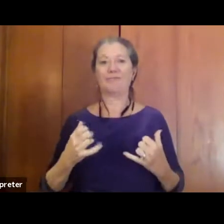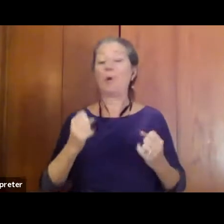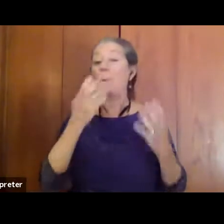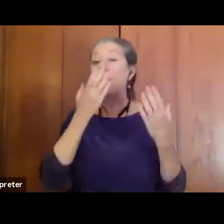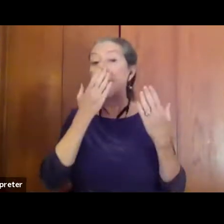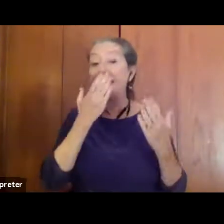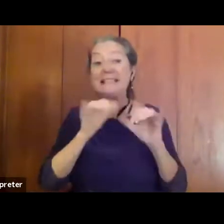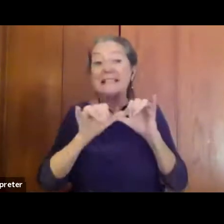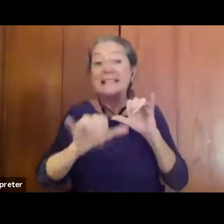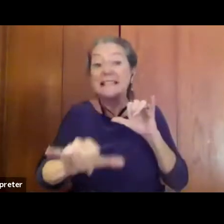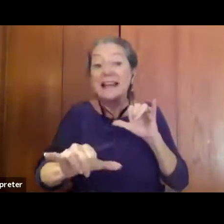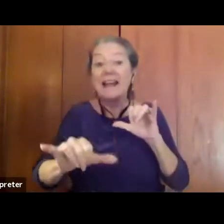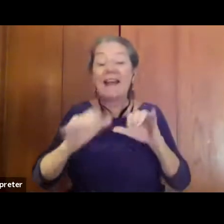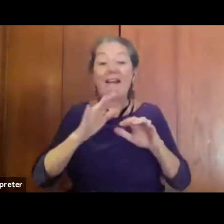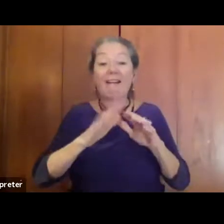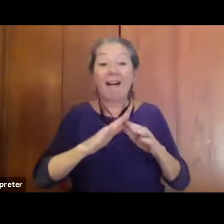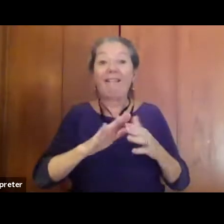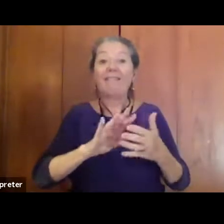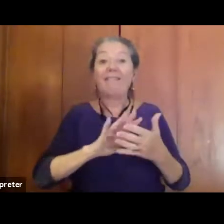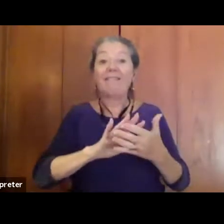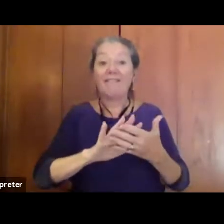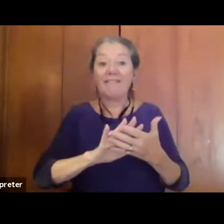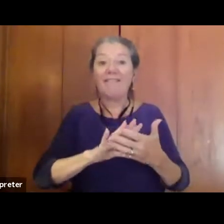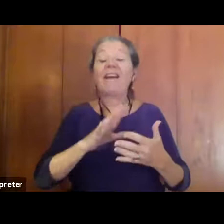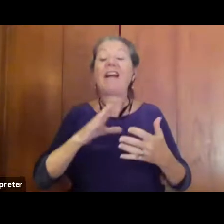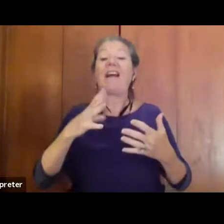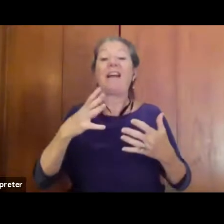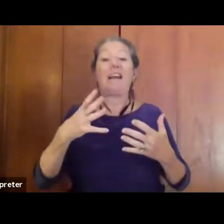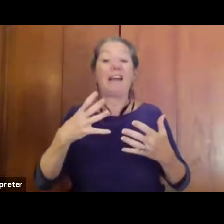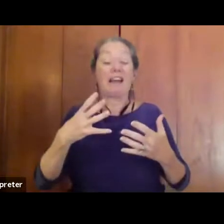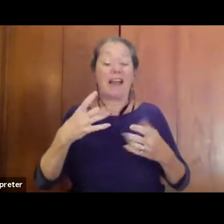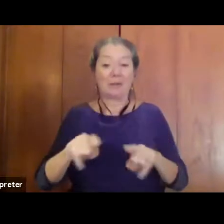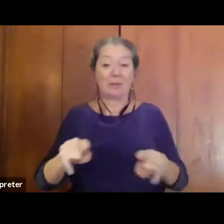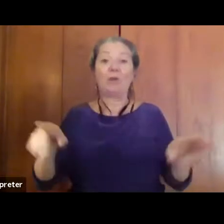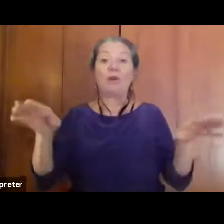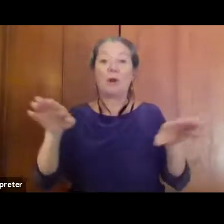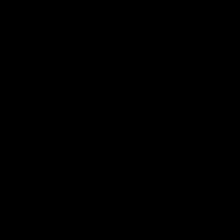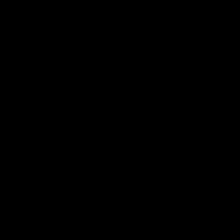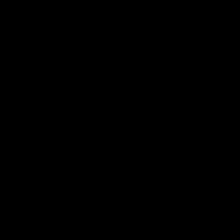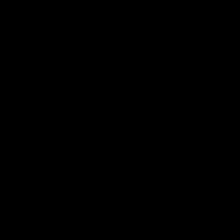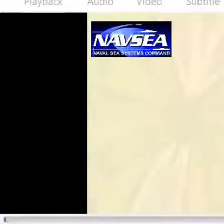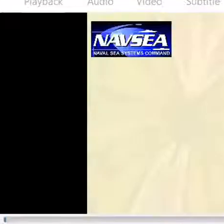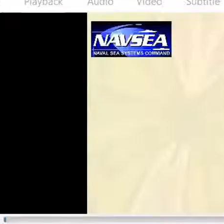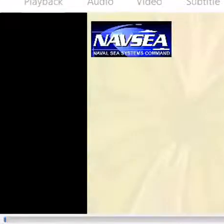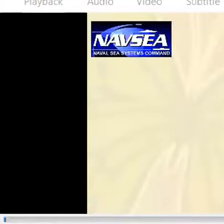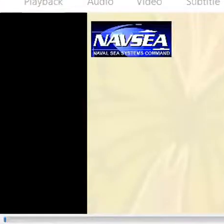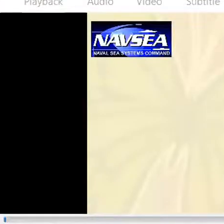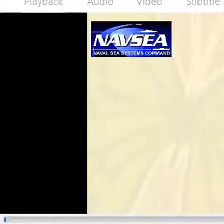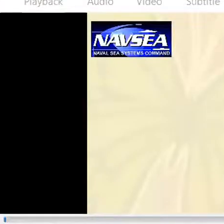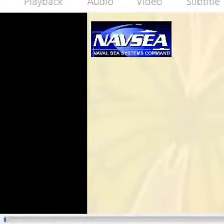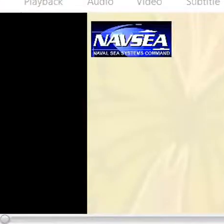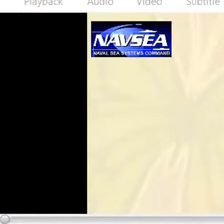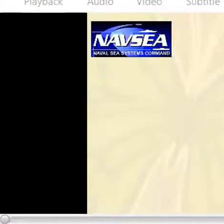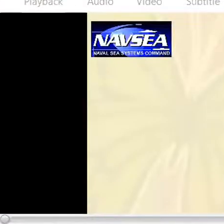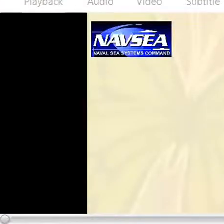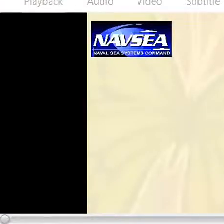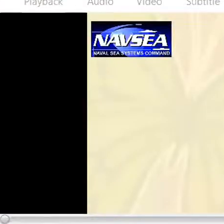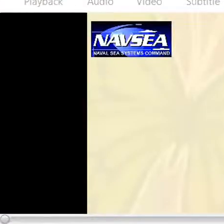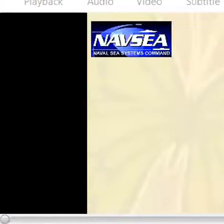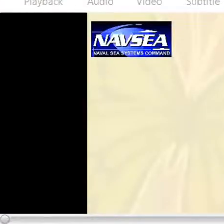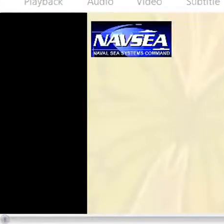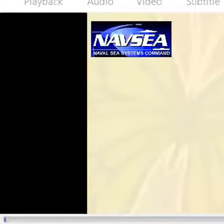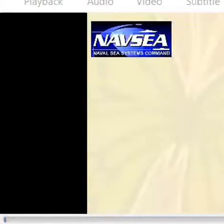please stay on as we close today. And again, thank you for a fabulous event.